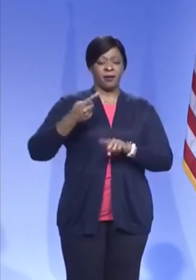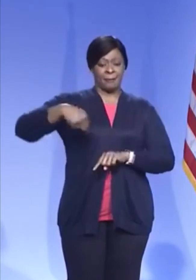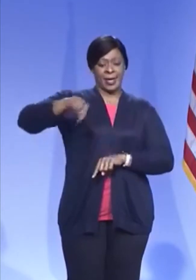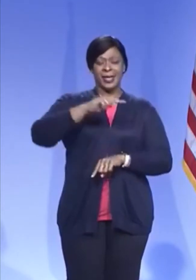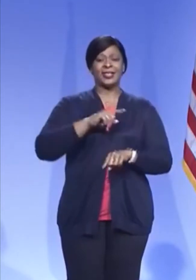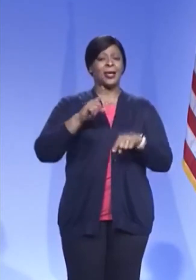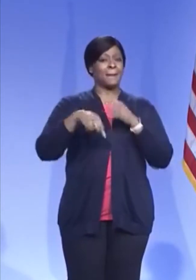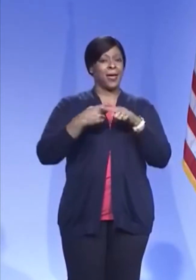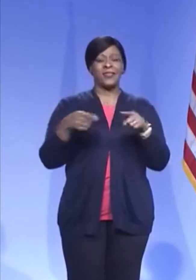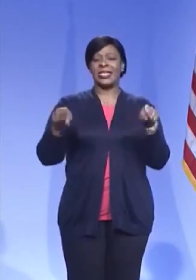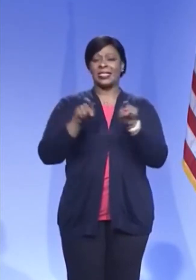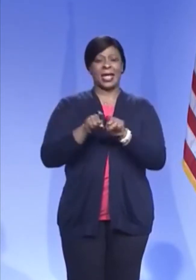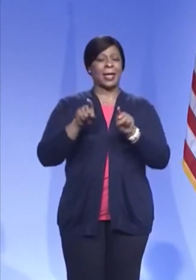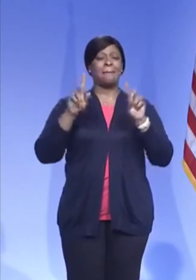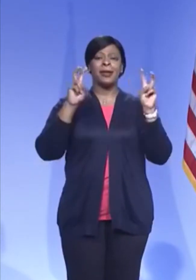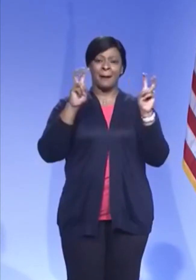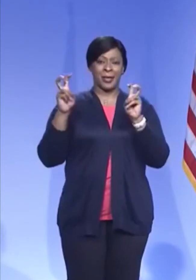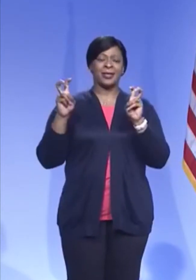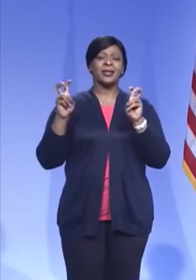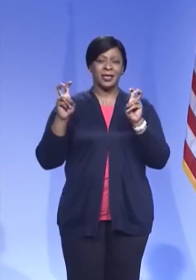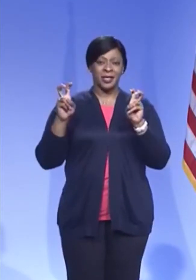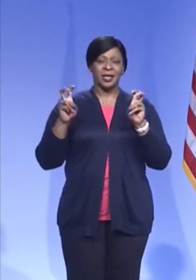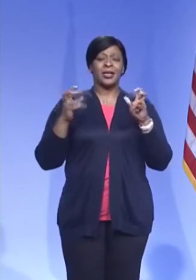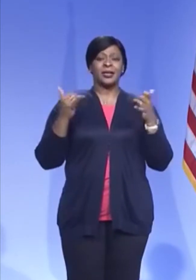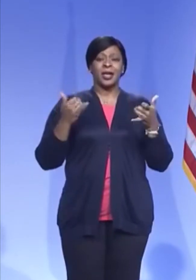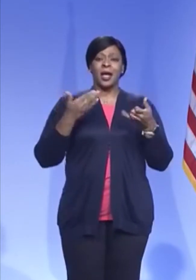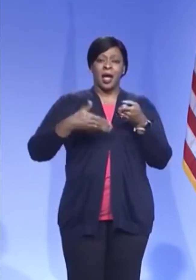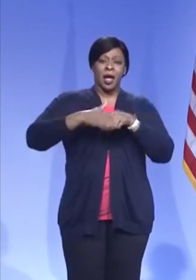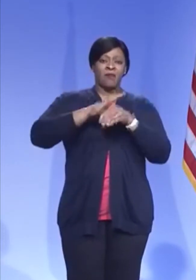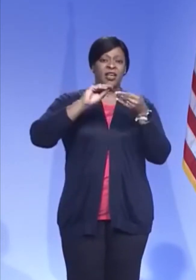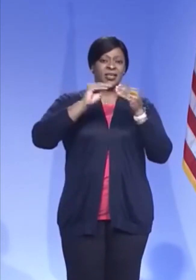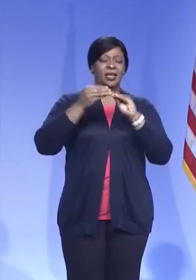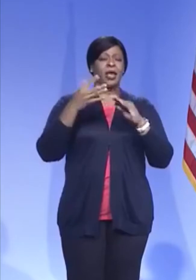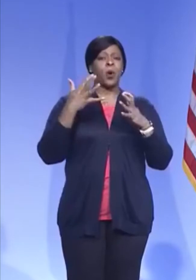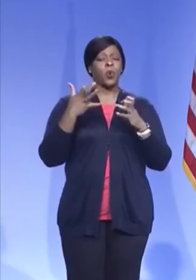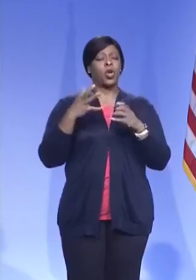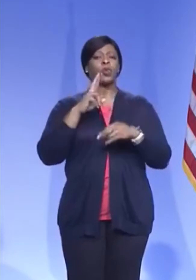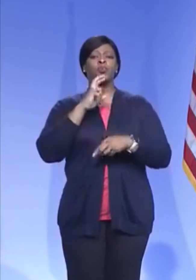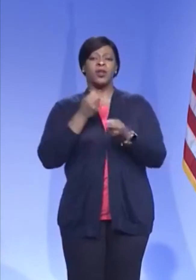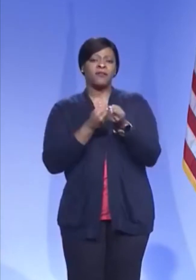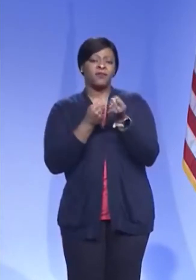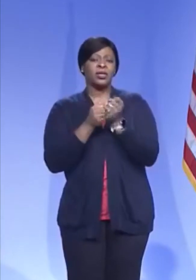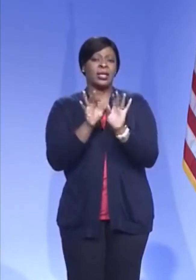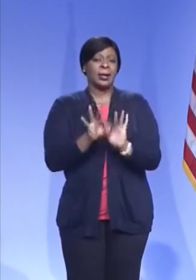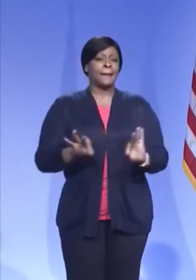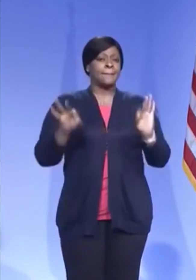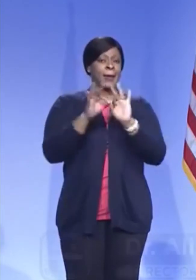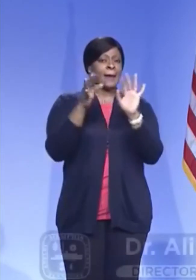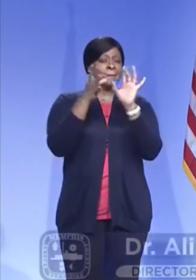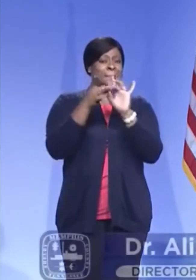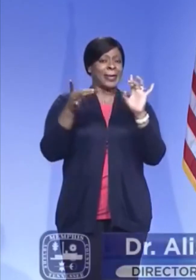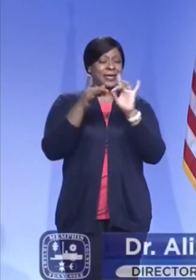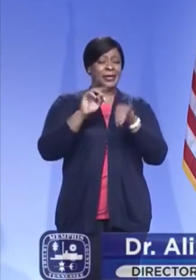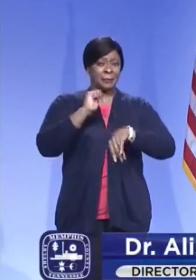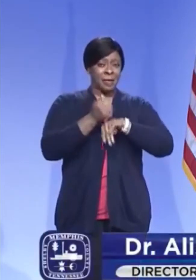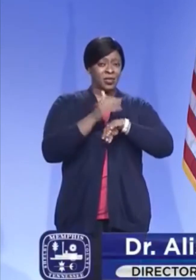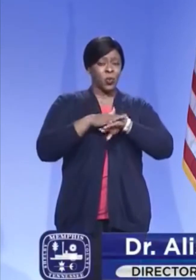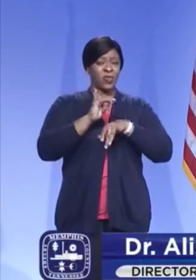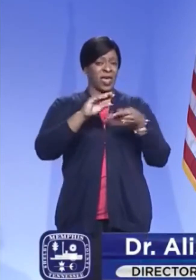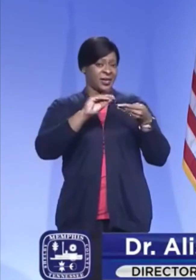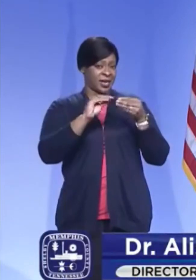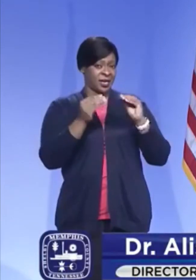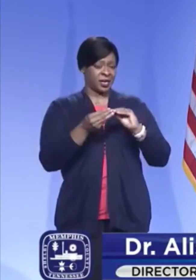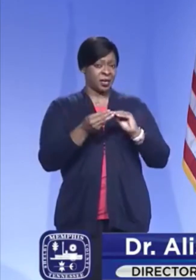same topic. I'm not going to cover any data. I just want to reinforce some key messages that's based on the data.